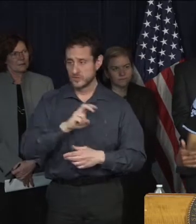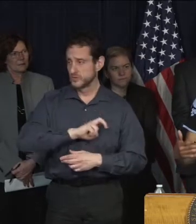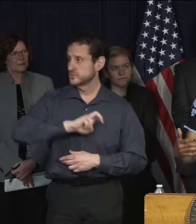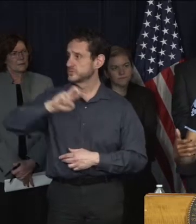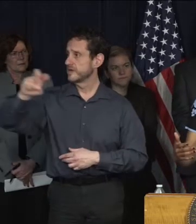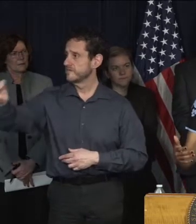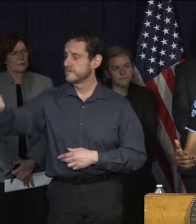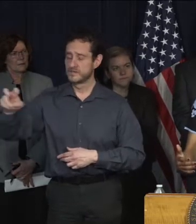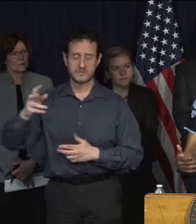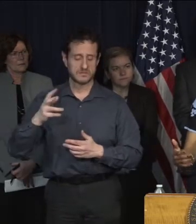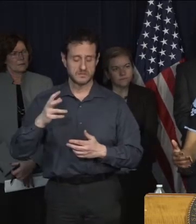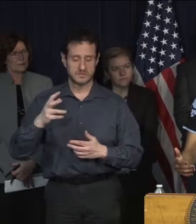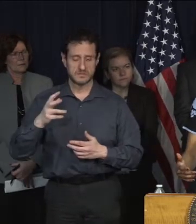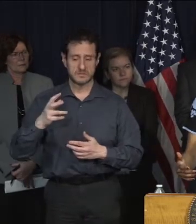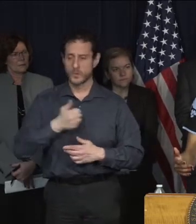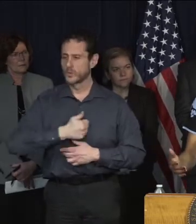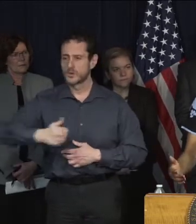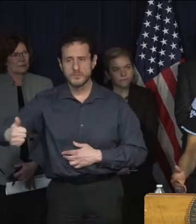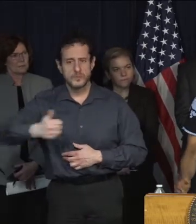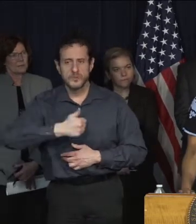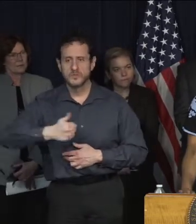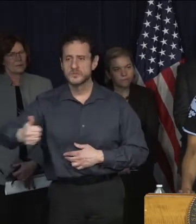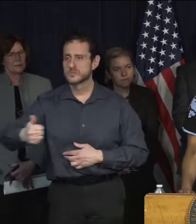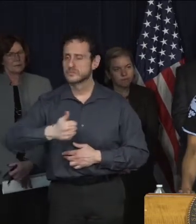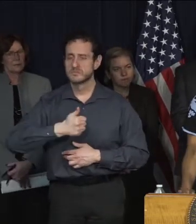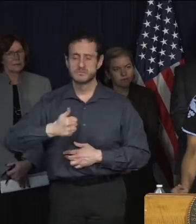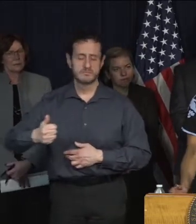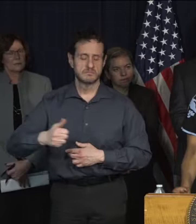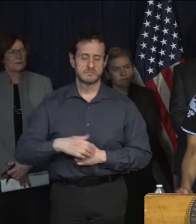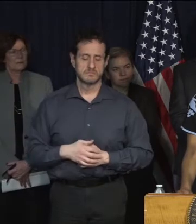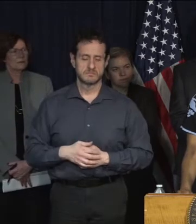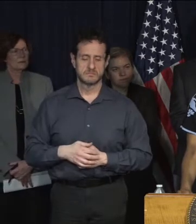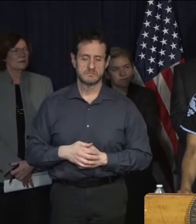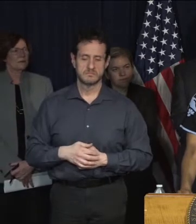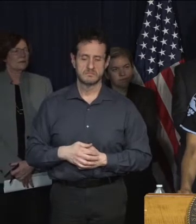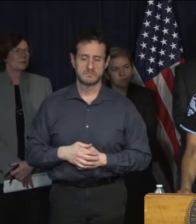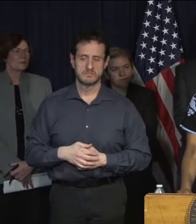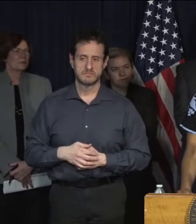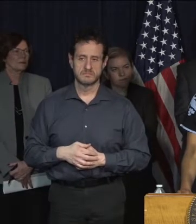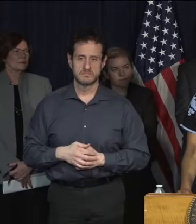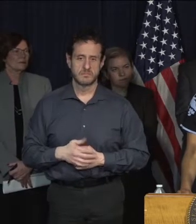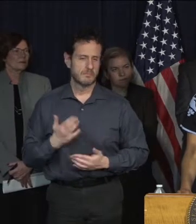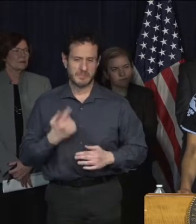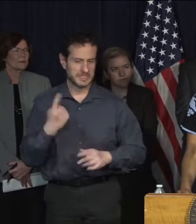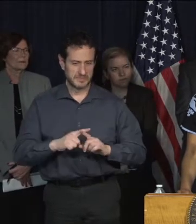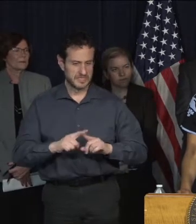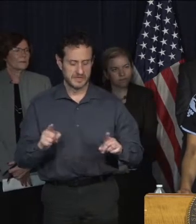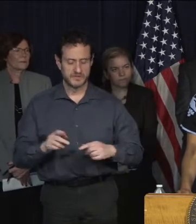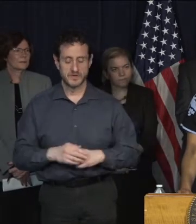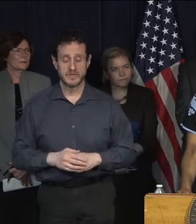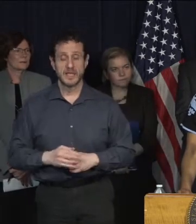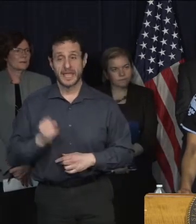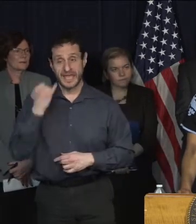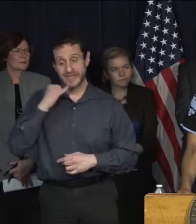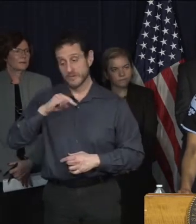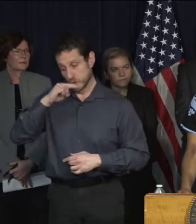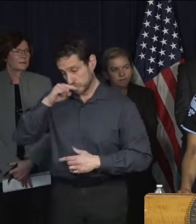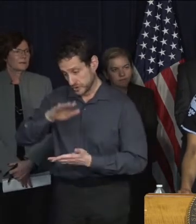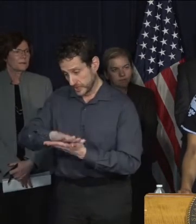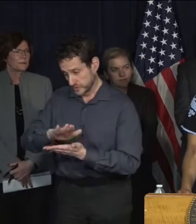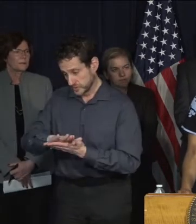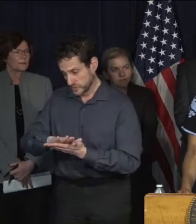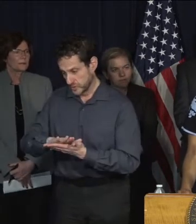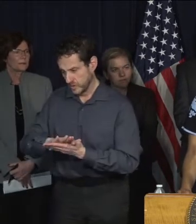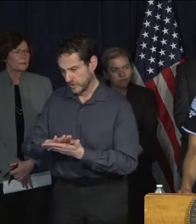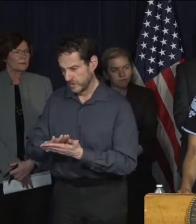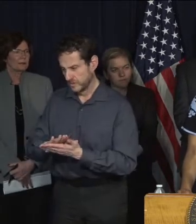travel, where you have to commute by an alternate method than the methods you use now. Where if your child's school closed